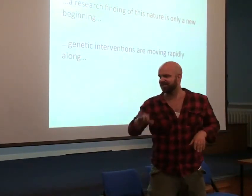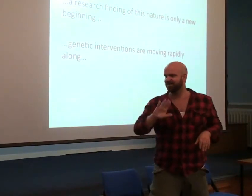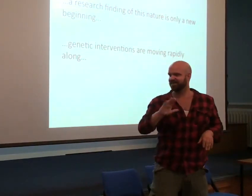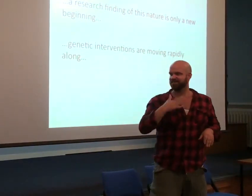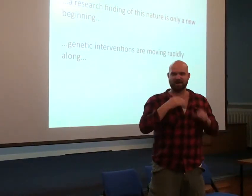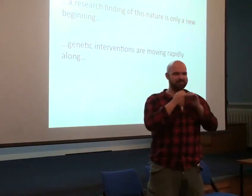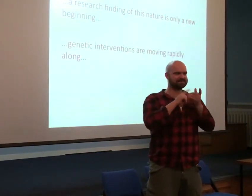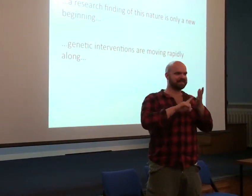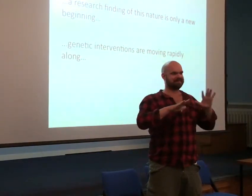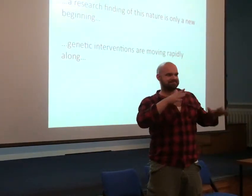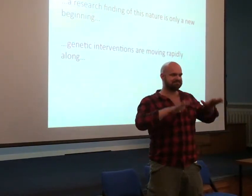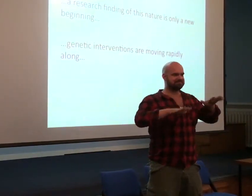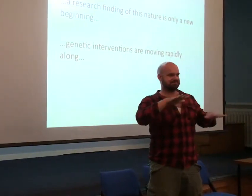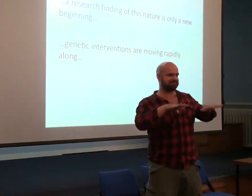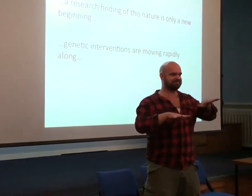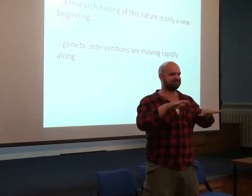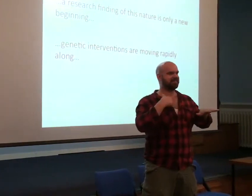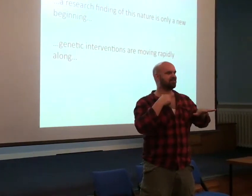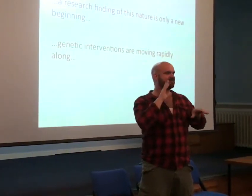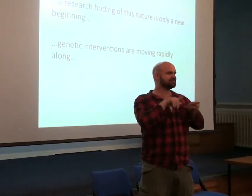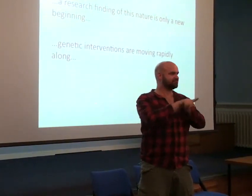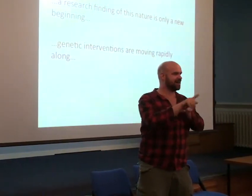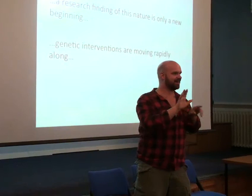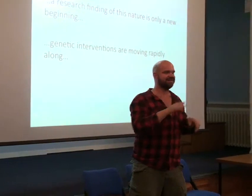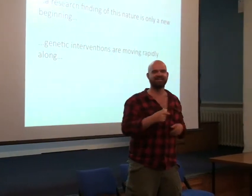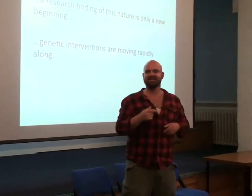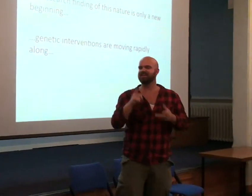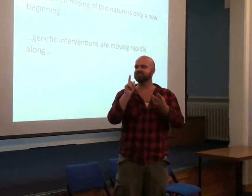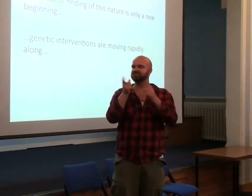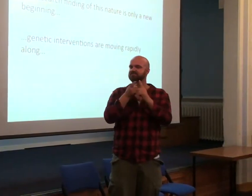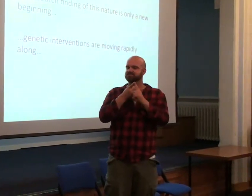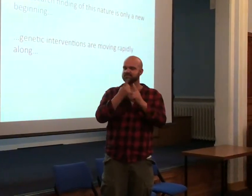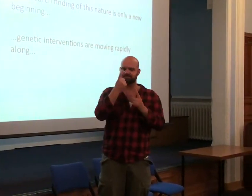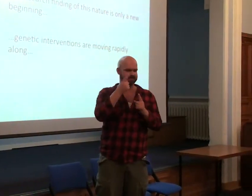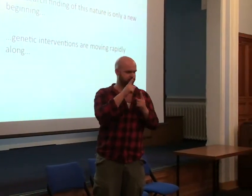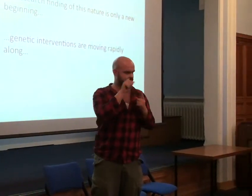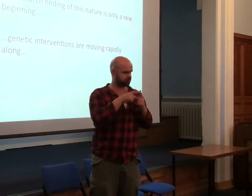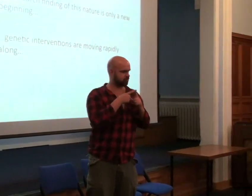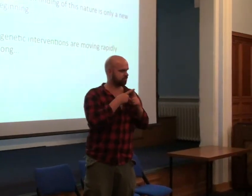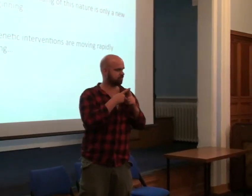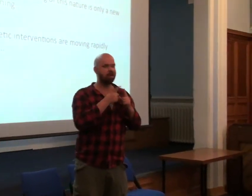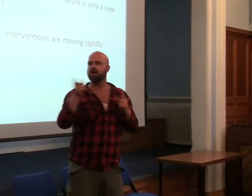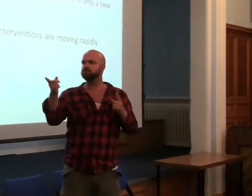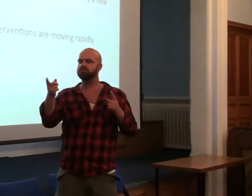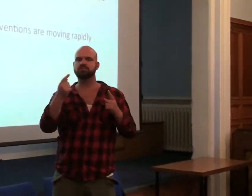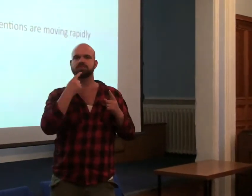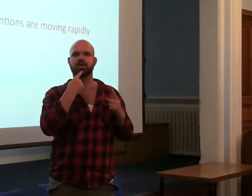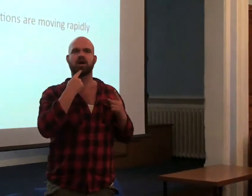Yes, ma'am. I'm not from here, so my BSL is not great, so I'm going to give it a go and perhaps use a